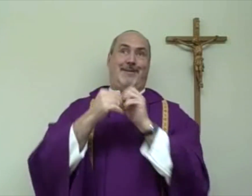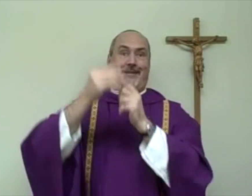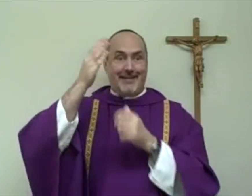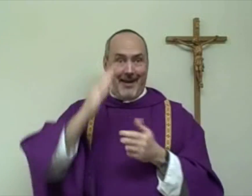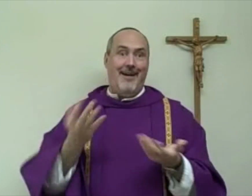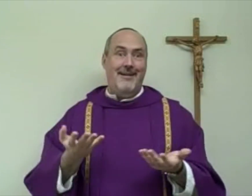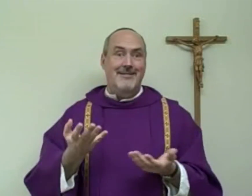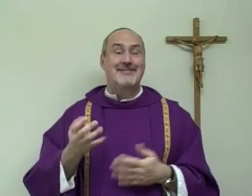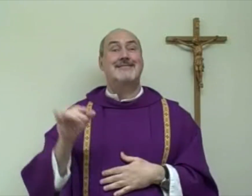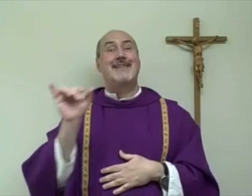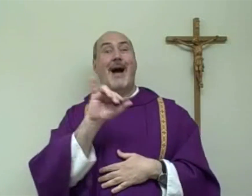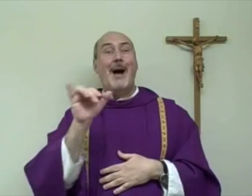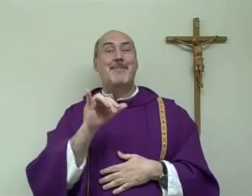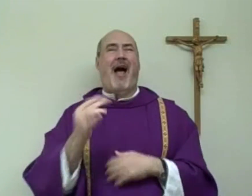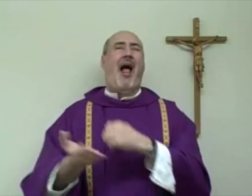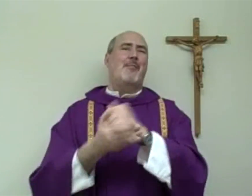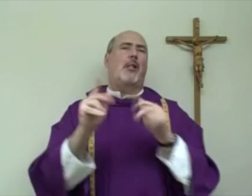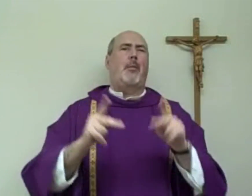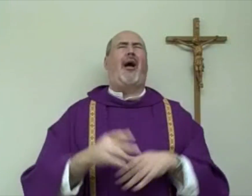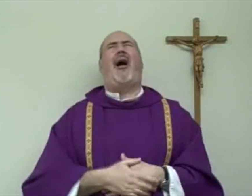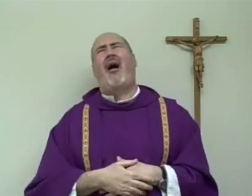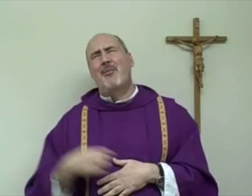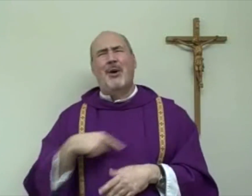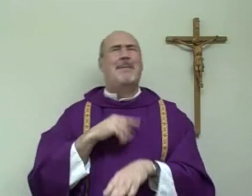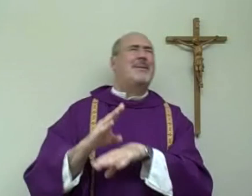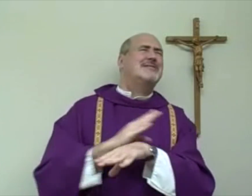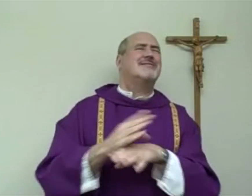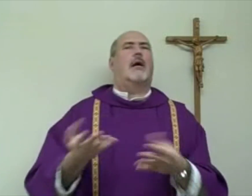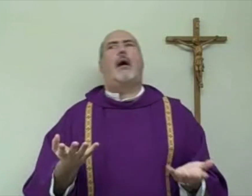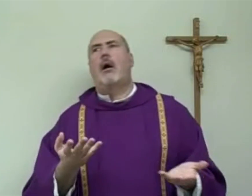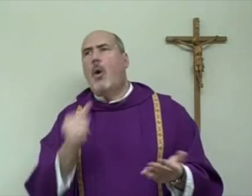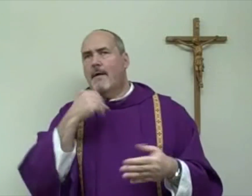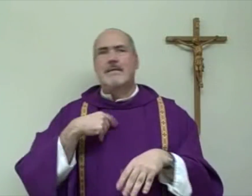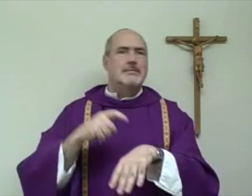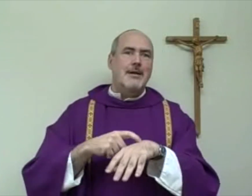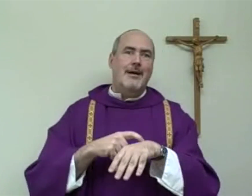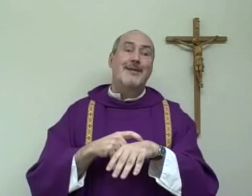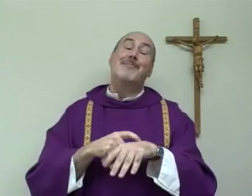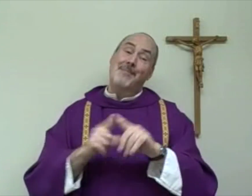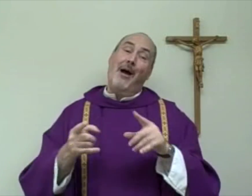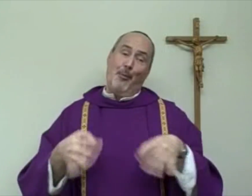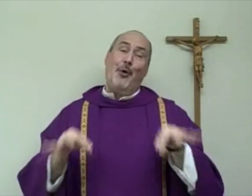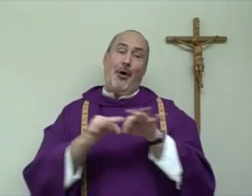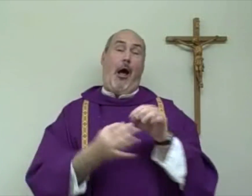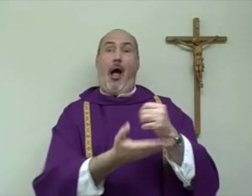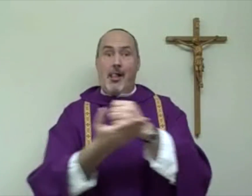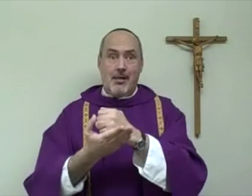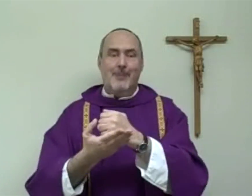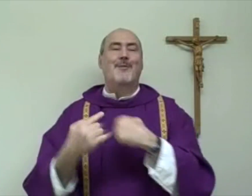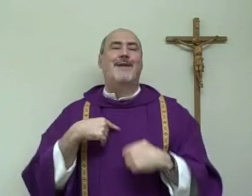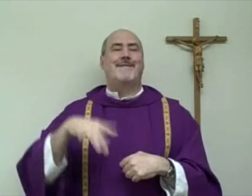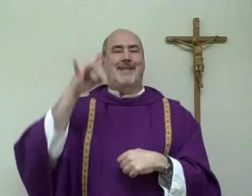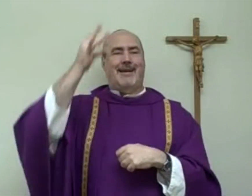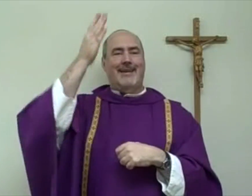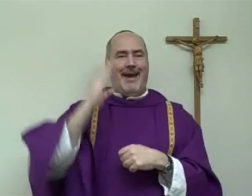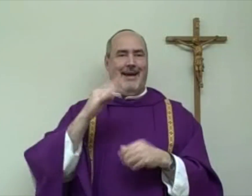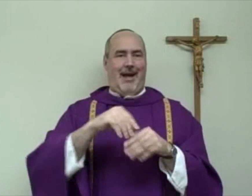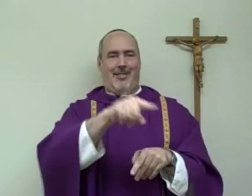time. But the prayer is what helps us connect to God. Helping other people is important because